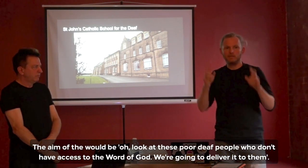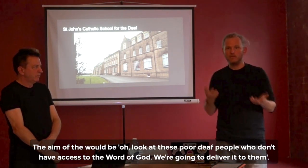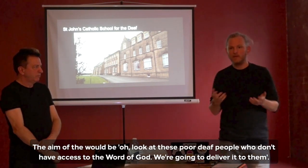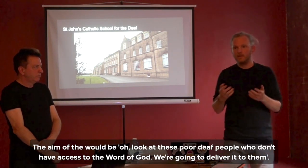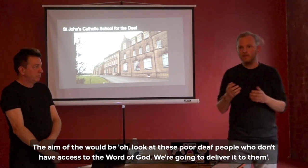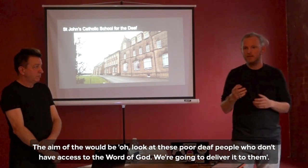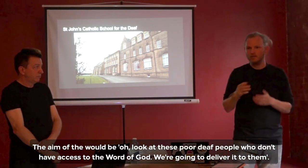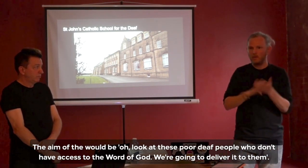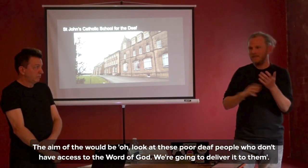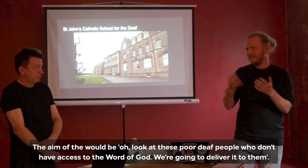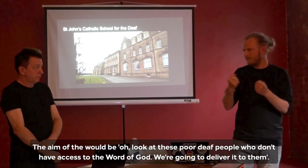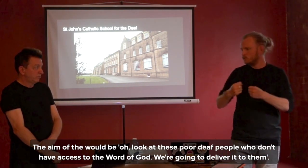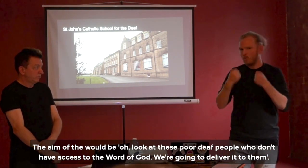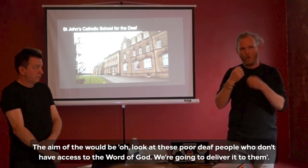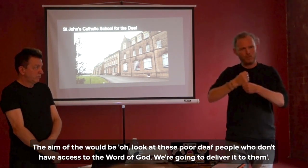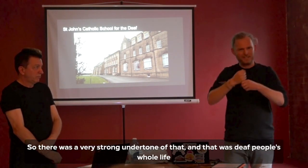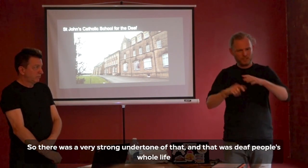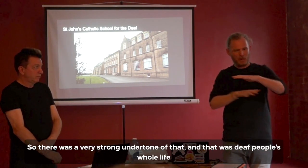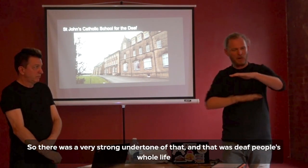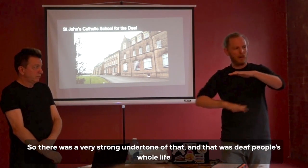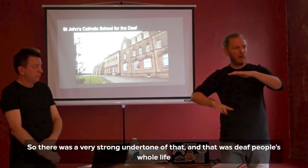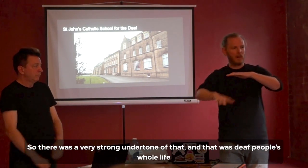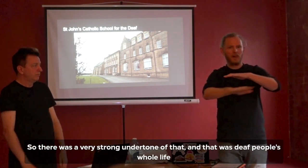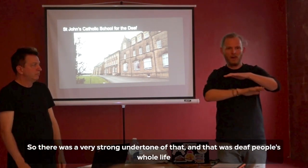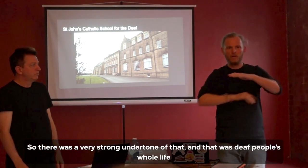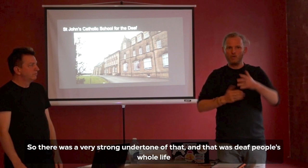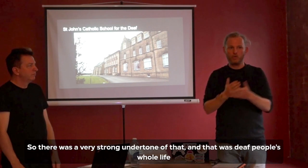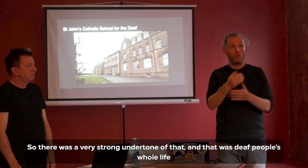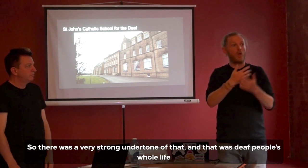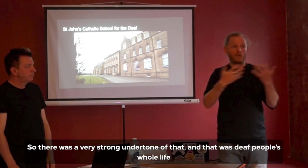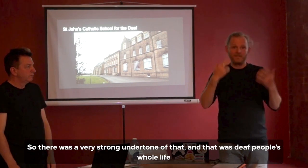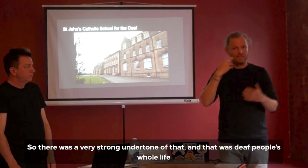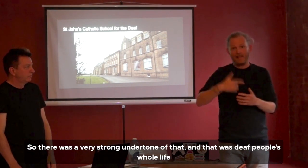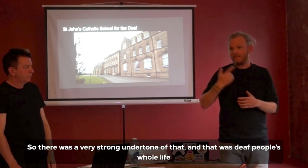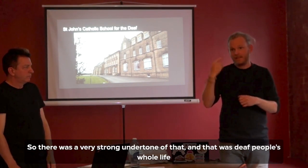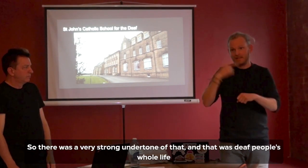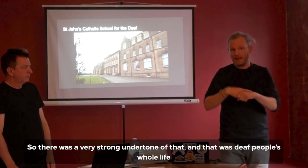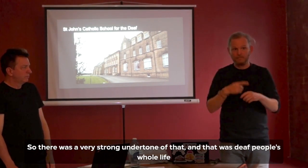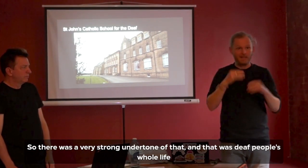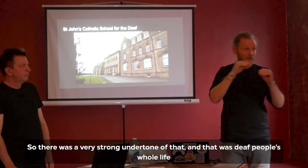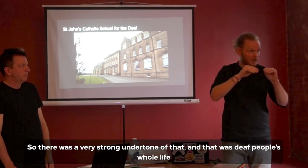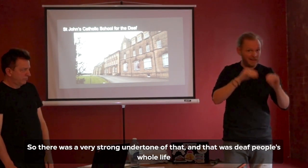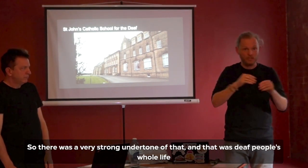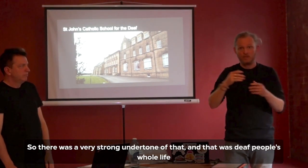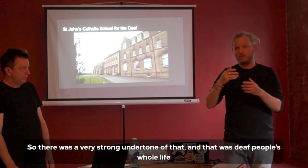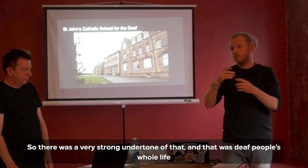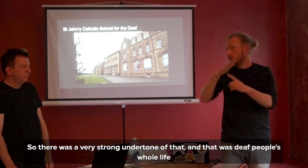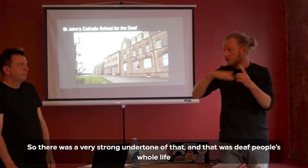God, we're going to deliver it to them. So there was a very strong undertone of that. And that was deaf people's whole